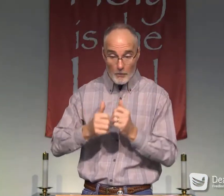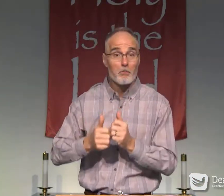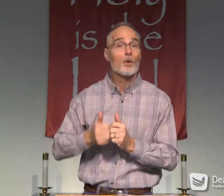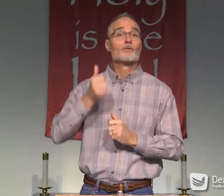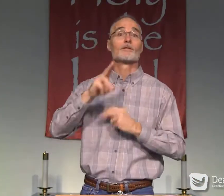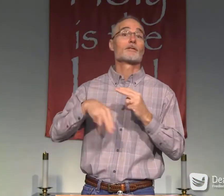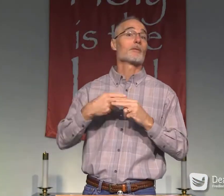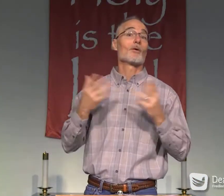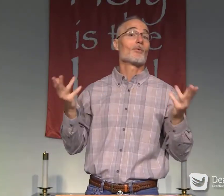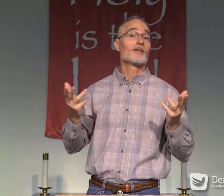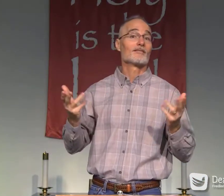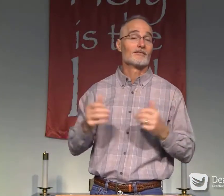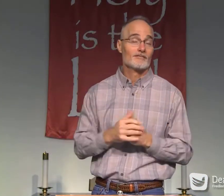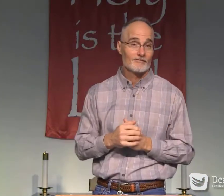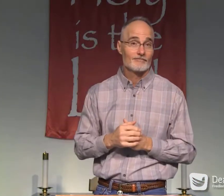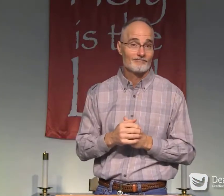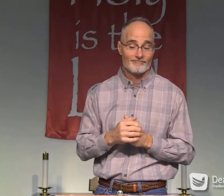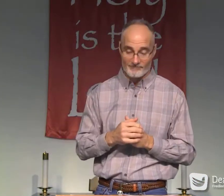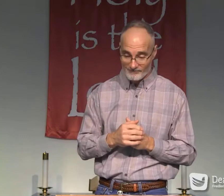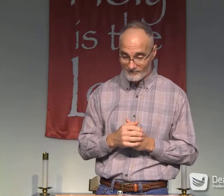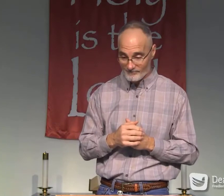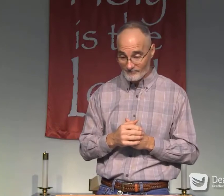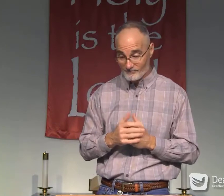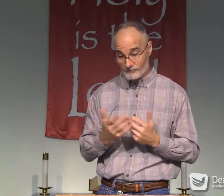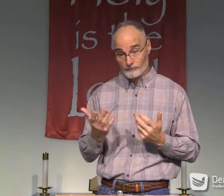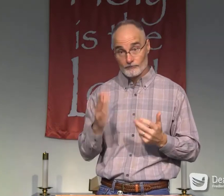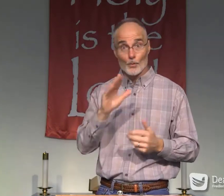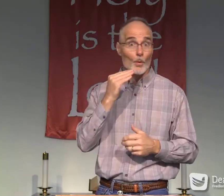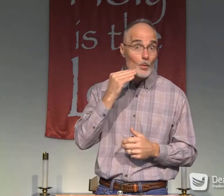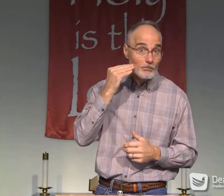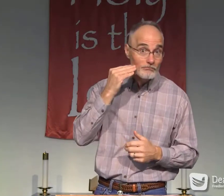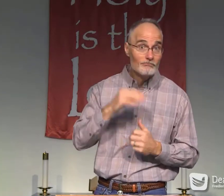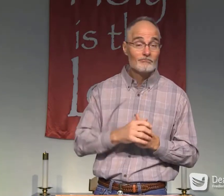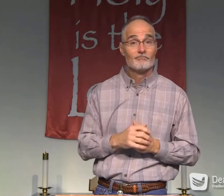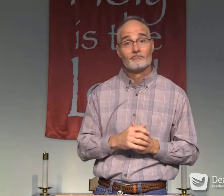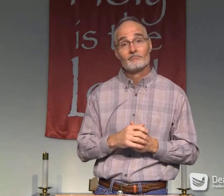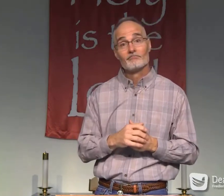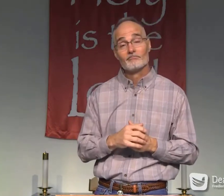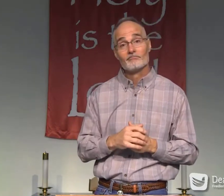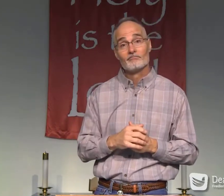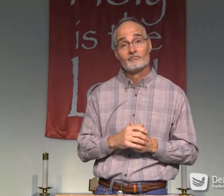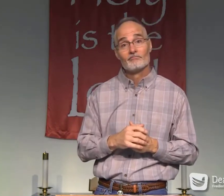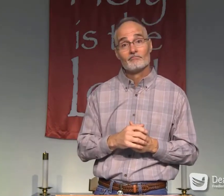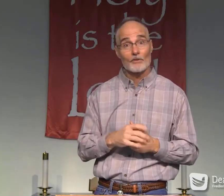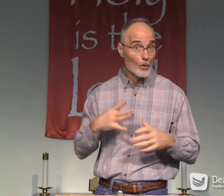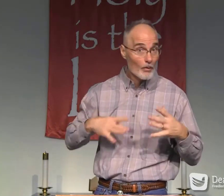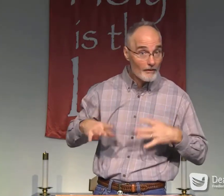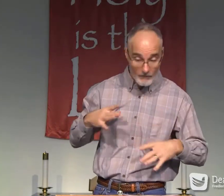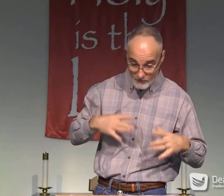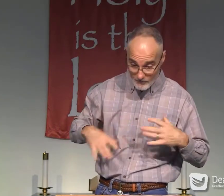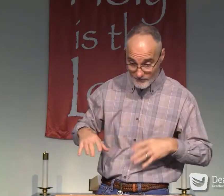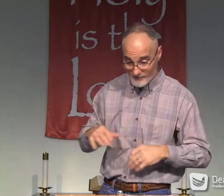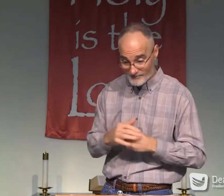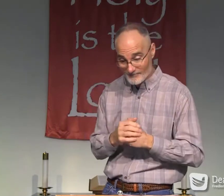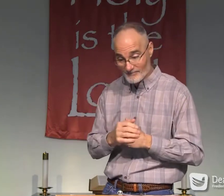What do you worry about? What do you worry about the most? Is it your home? Your